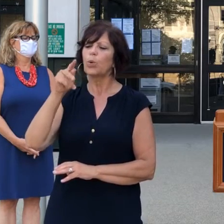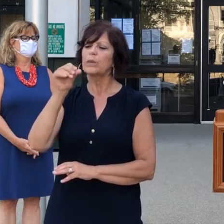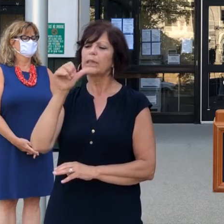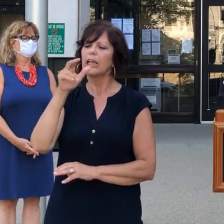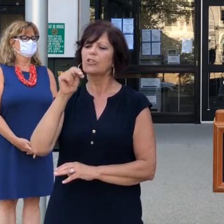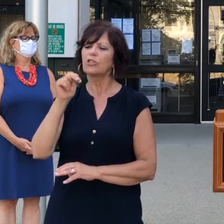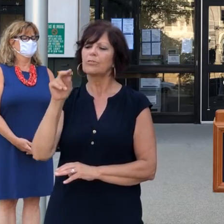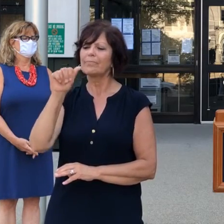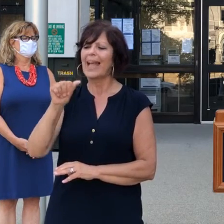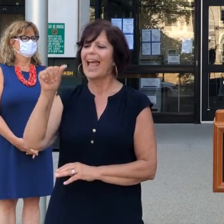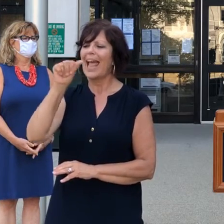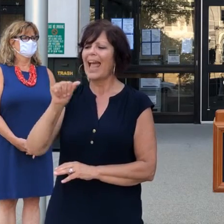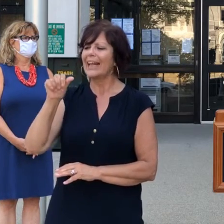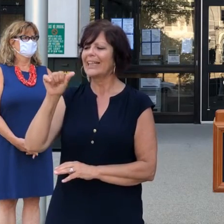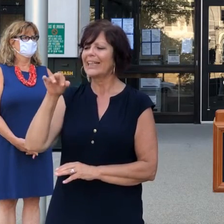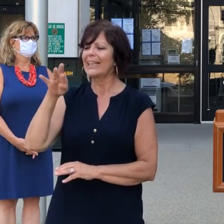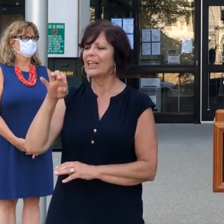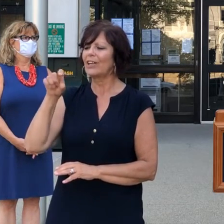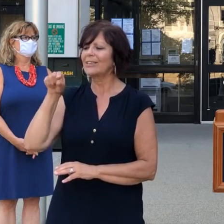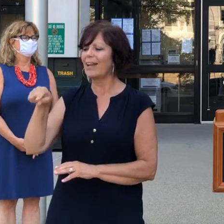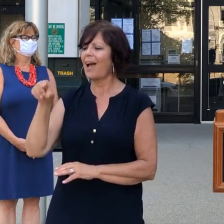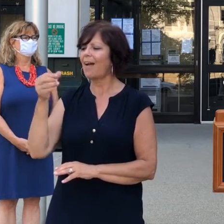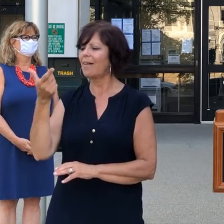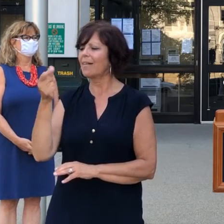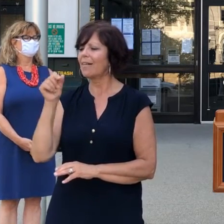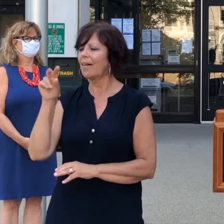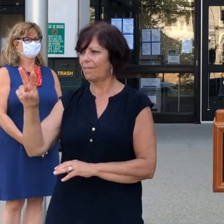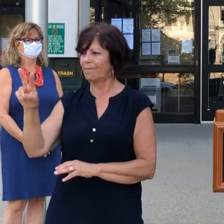consumerprotection@erie.gov. And our website is